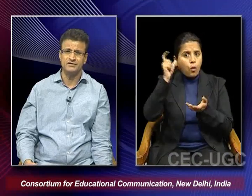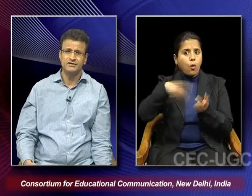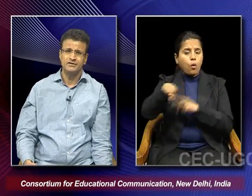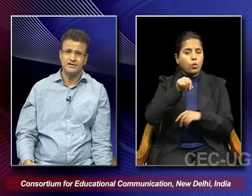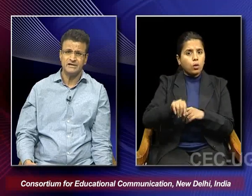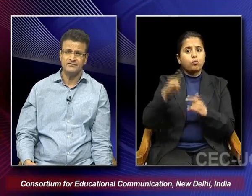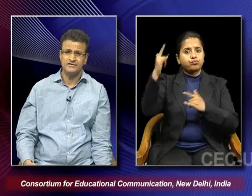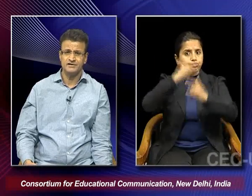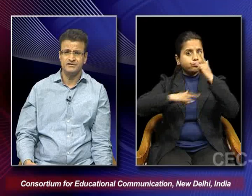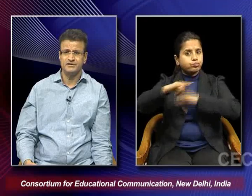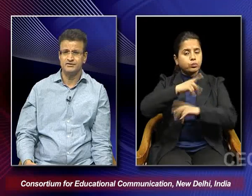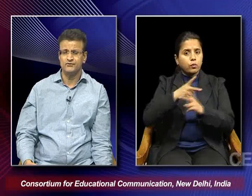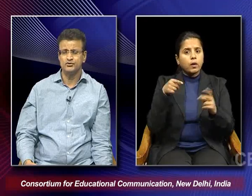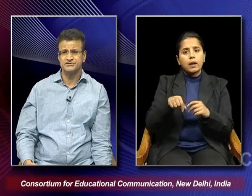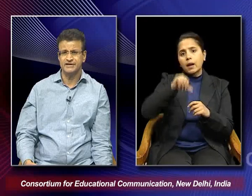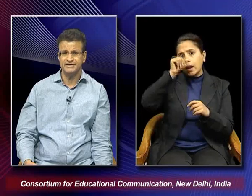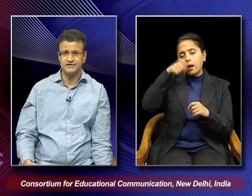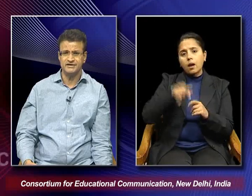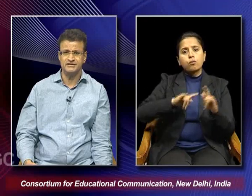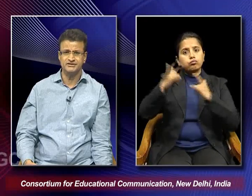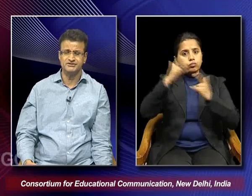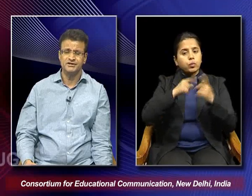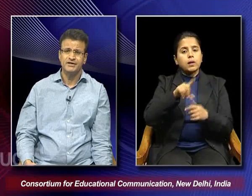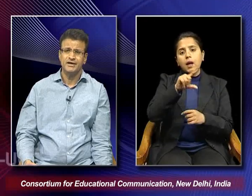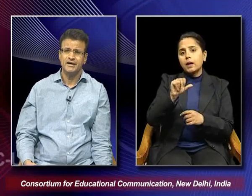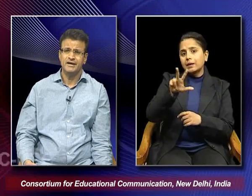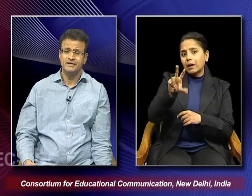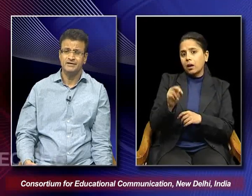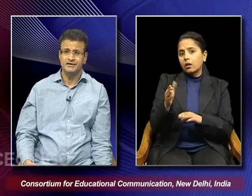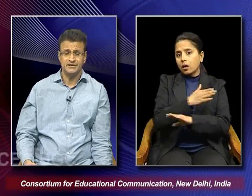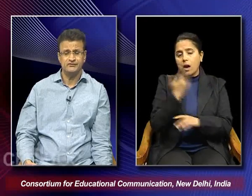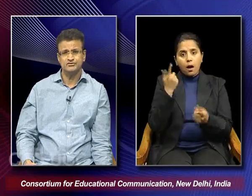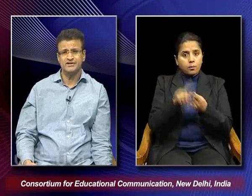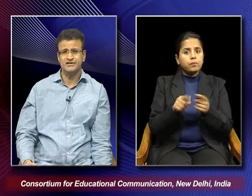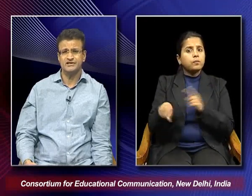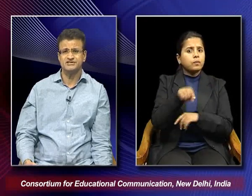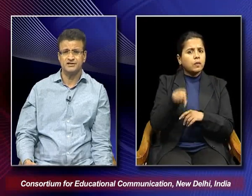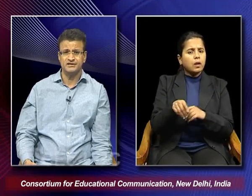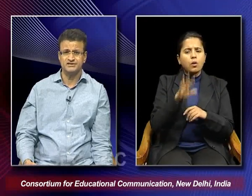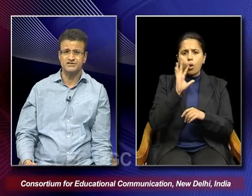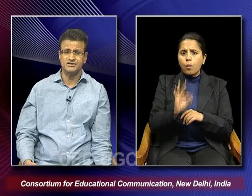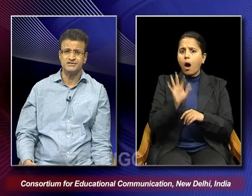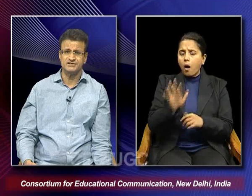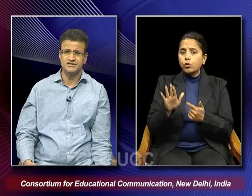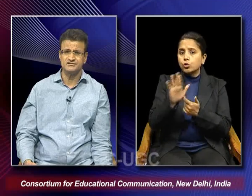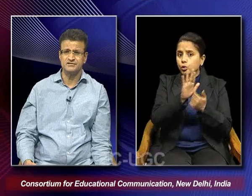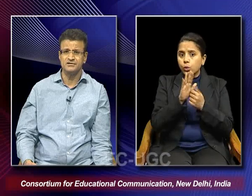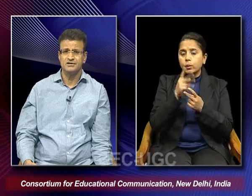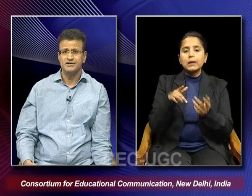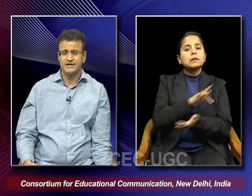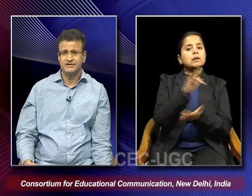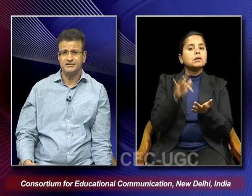aircraft active with Indian Air Force in the 1980s, and it was very realistic in nature, and the